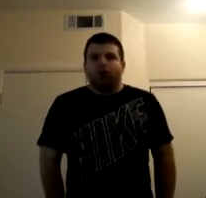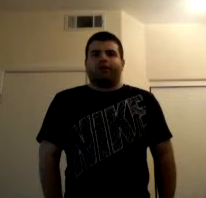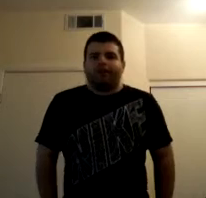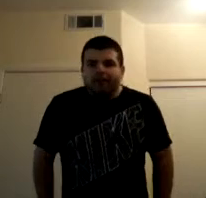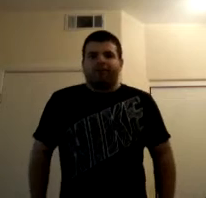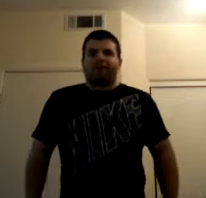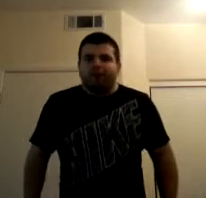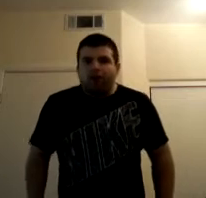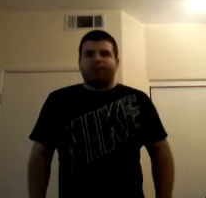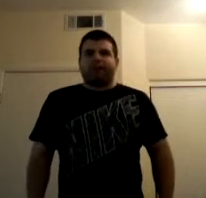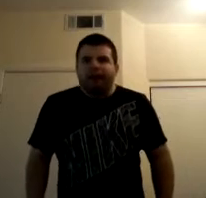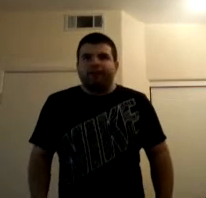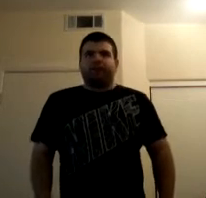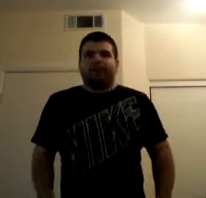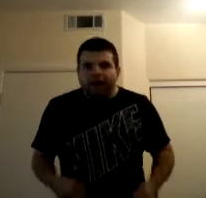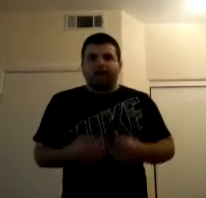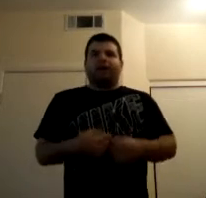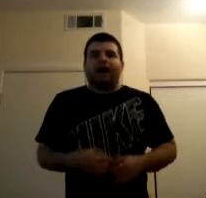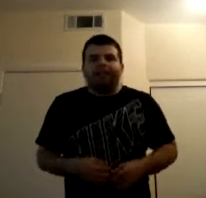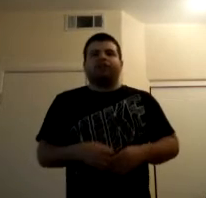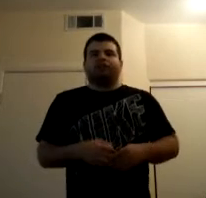la vida peleando pecado.